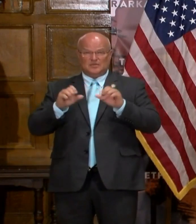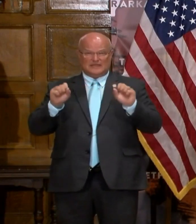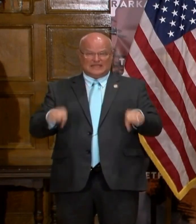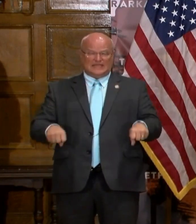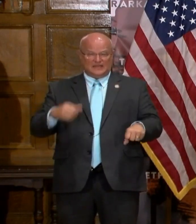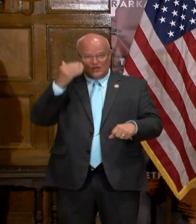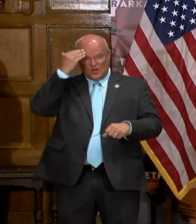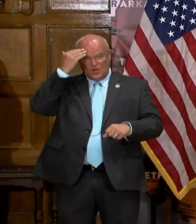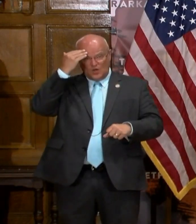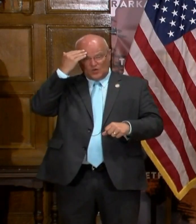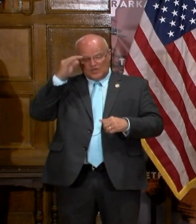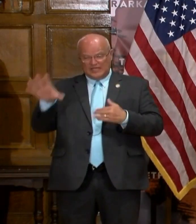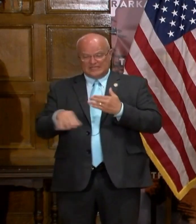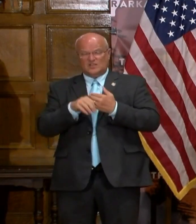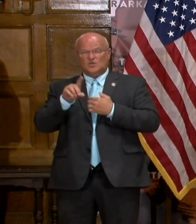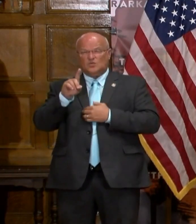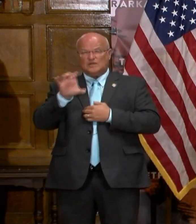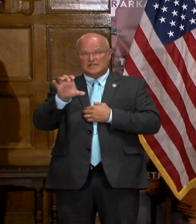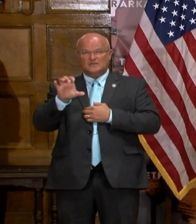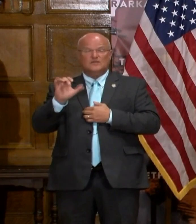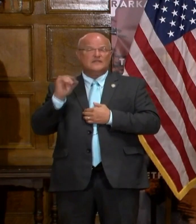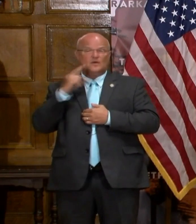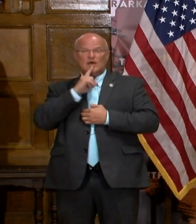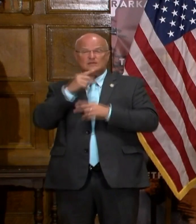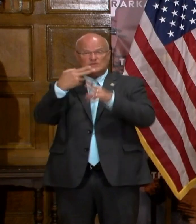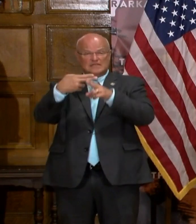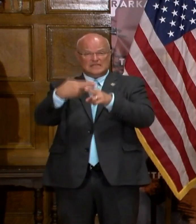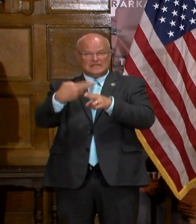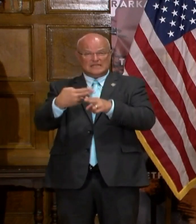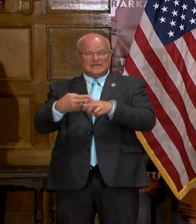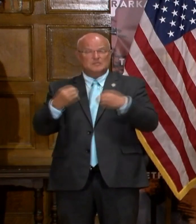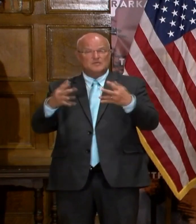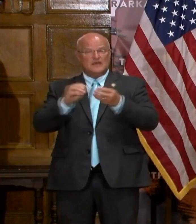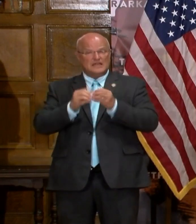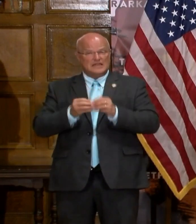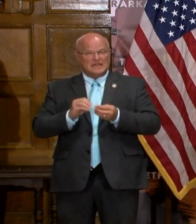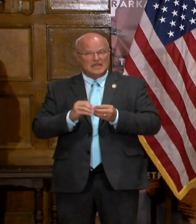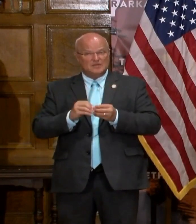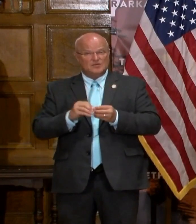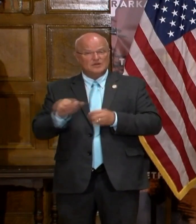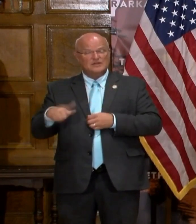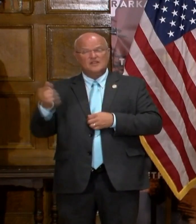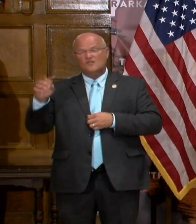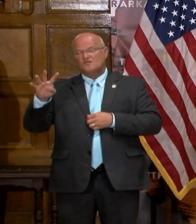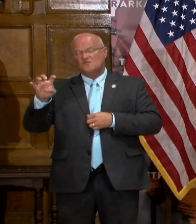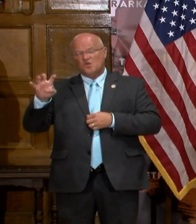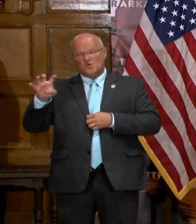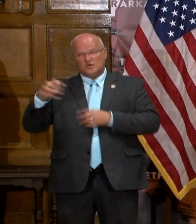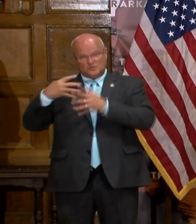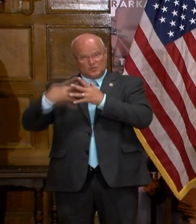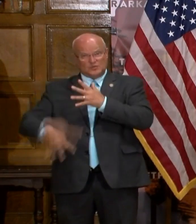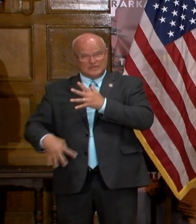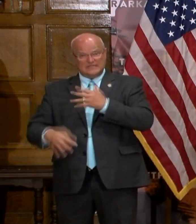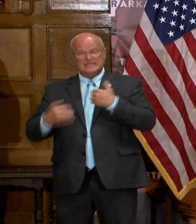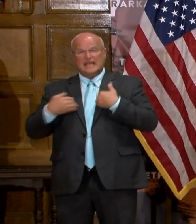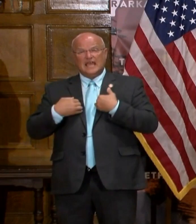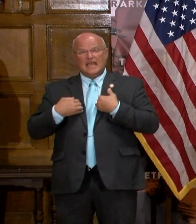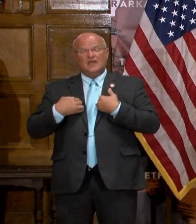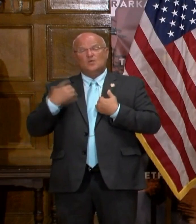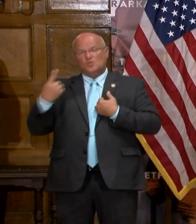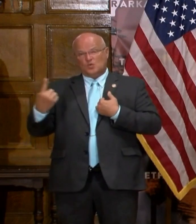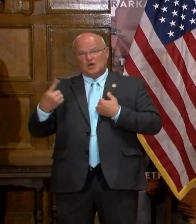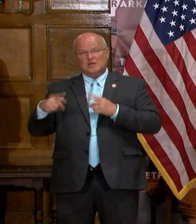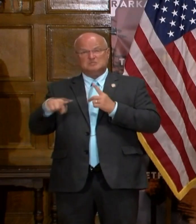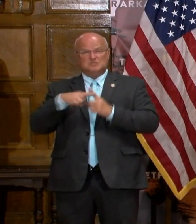In addition to the 100 communities plus that we're going to actually name and provide a number, there are another 400 that we will list that have at least